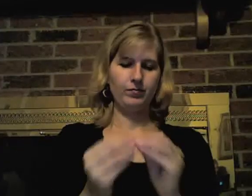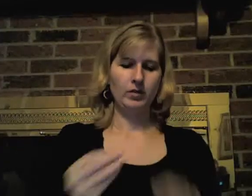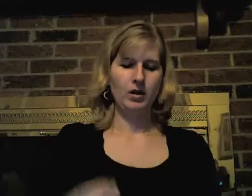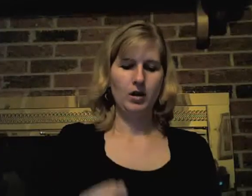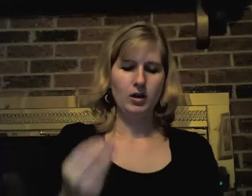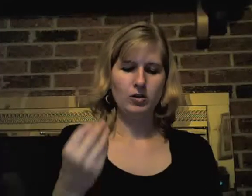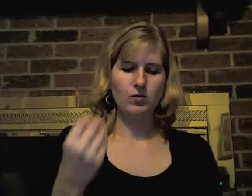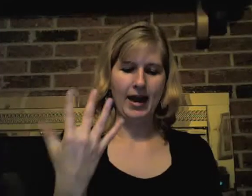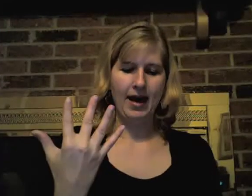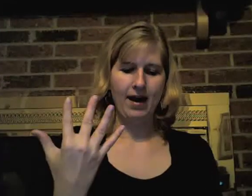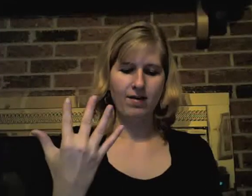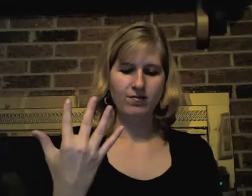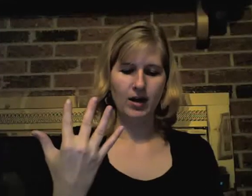You have